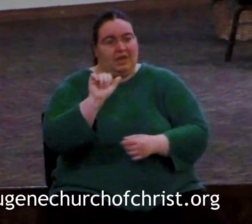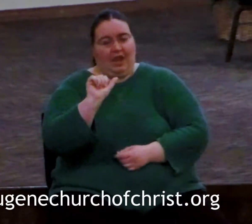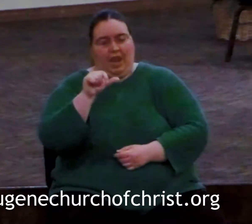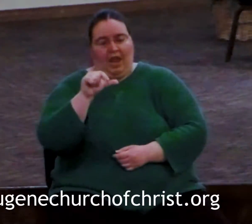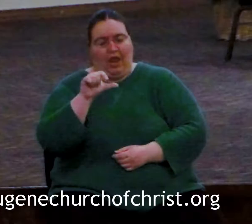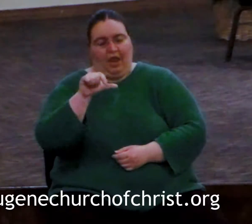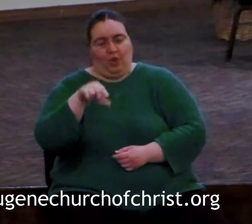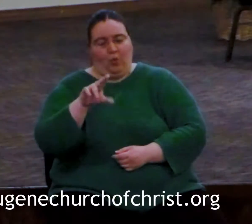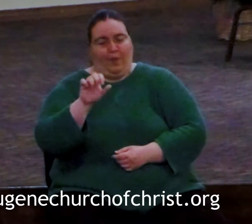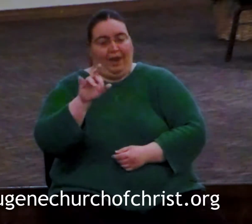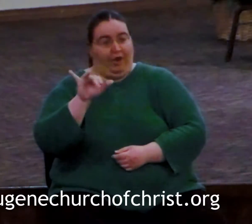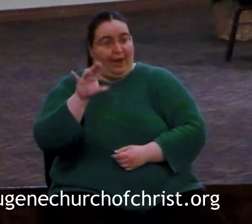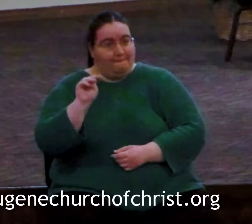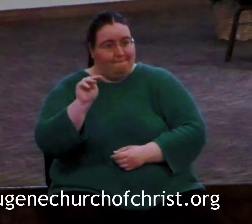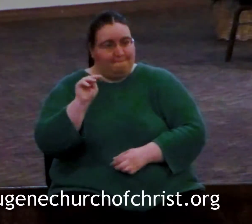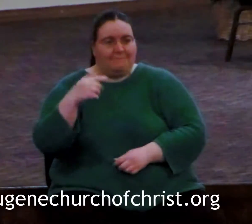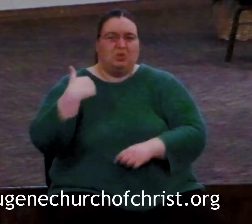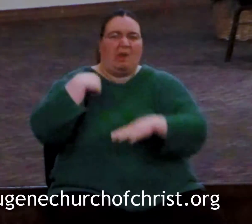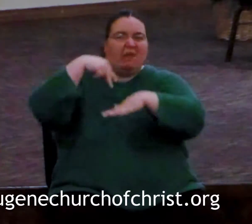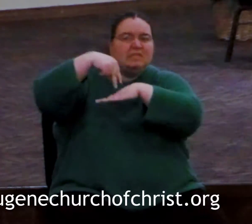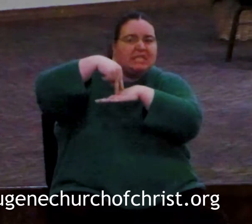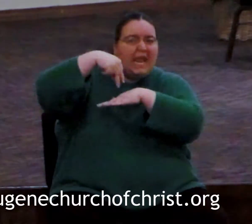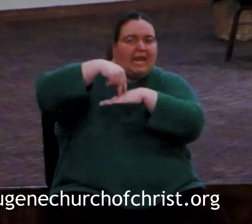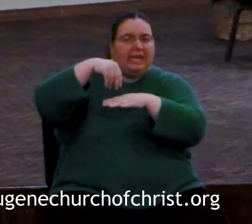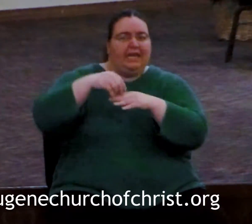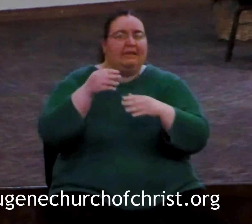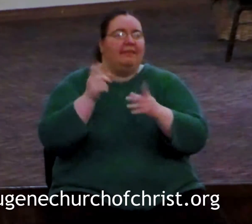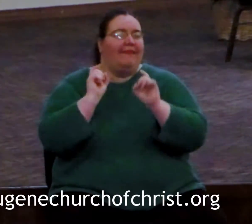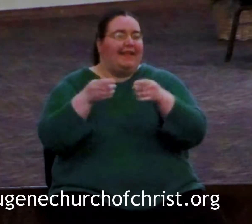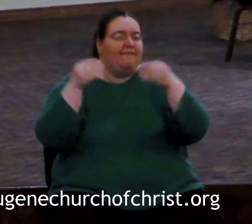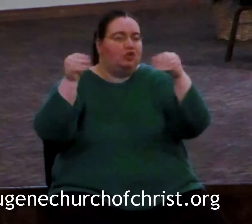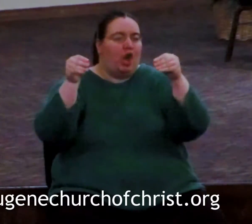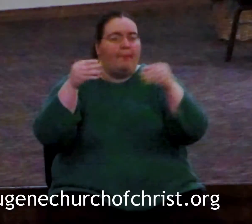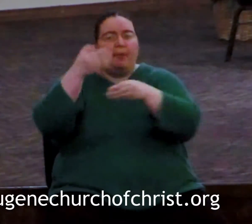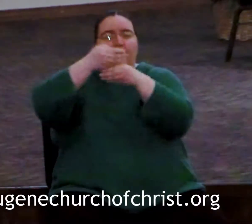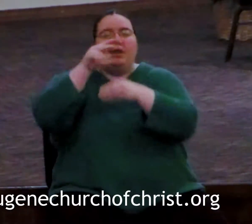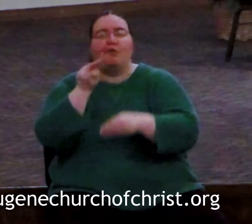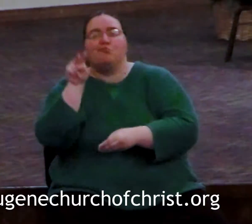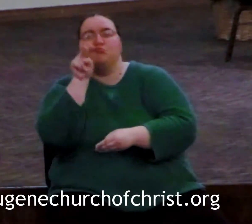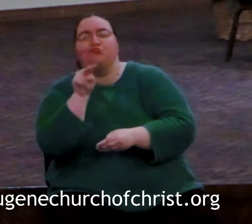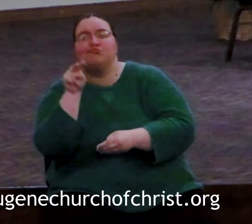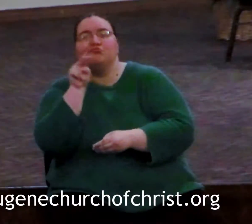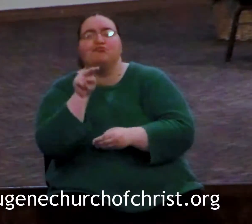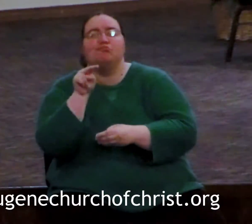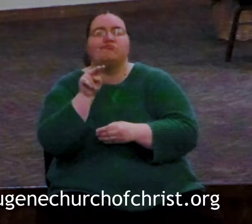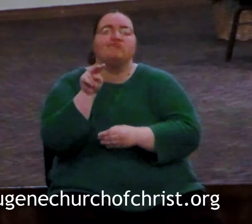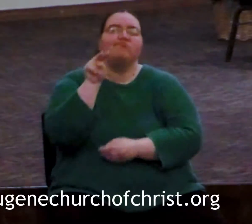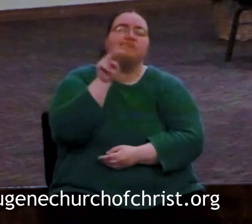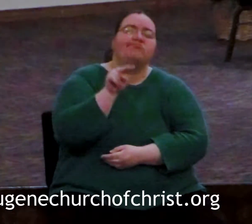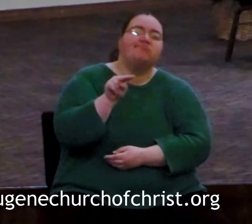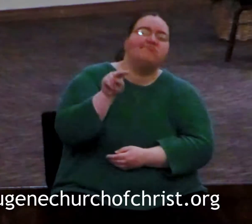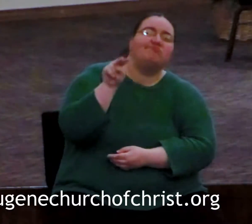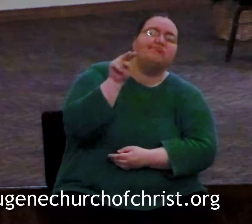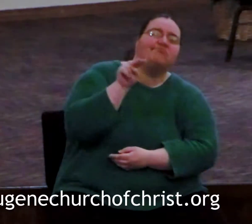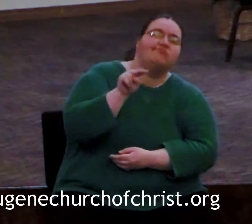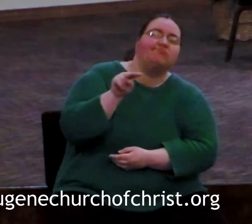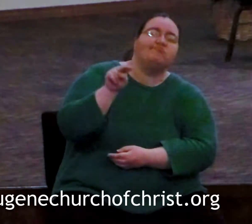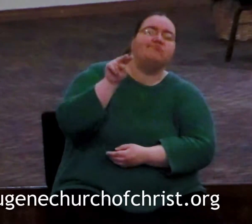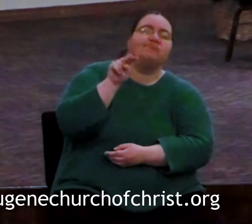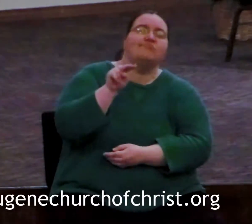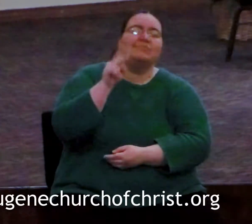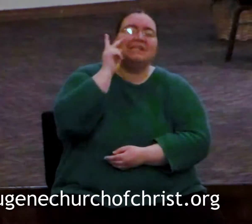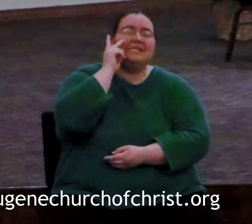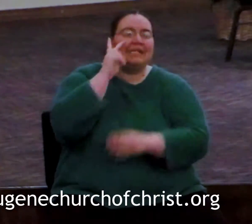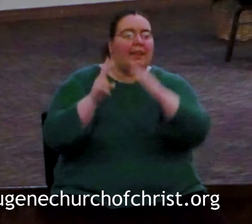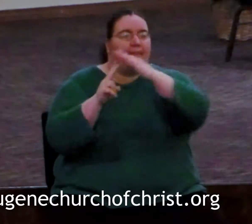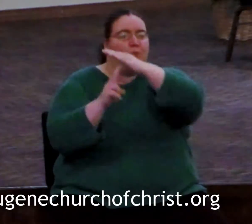guy behind the cash register trying to make sure everything was okay and all that. And what I found myself doing was staring out the window at the Newport